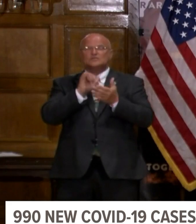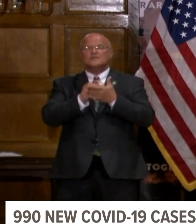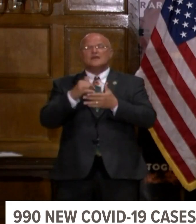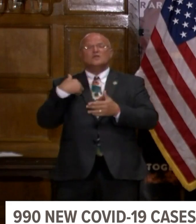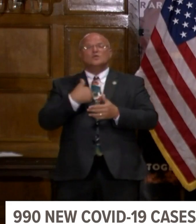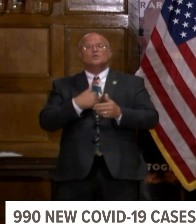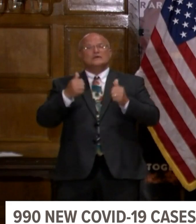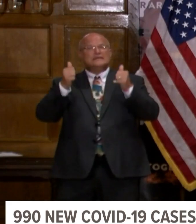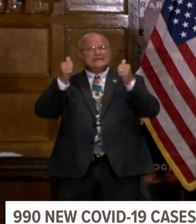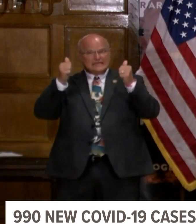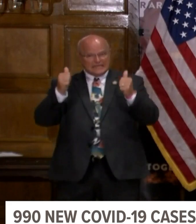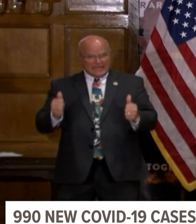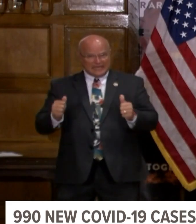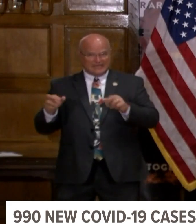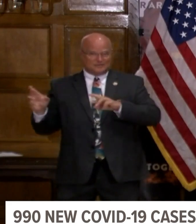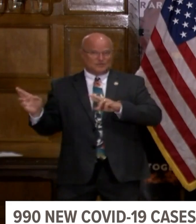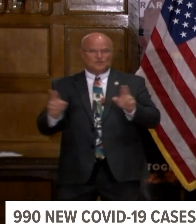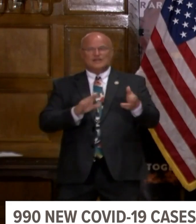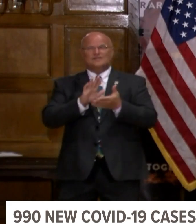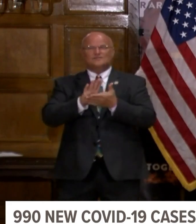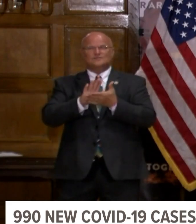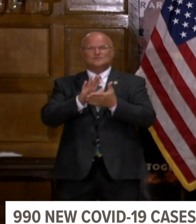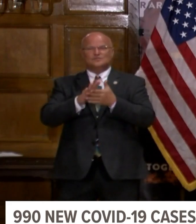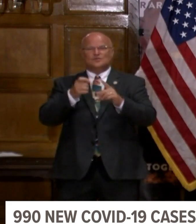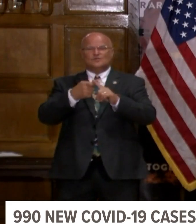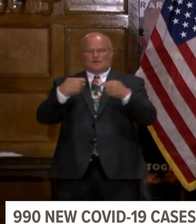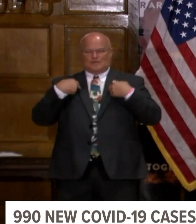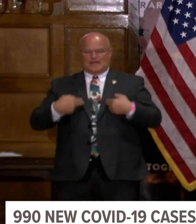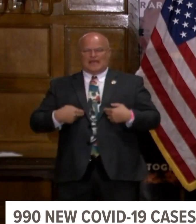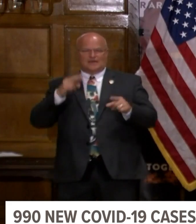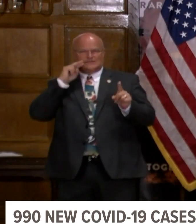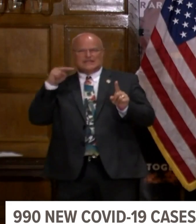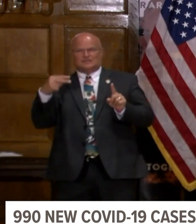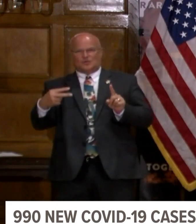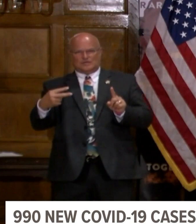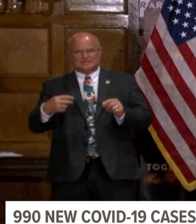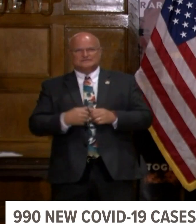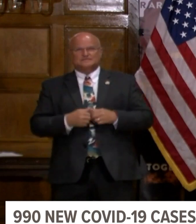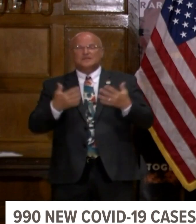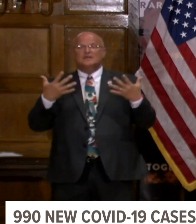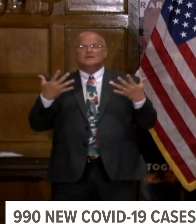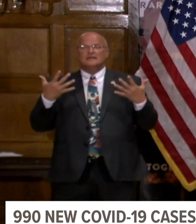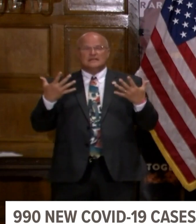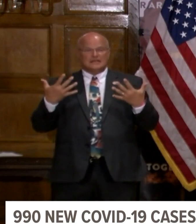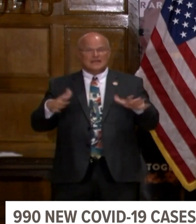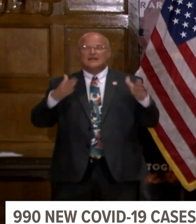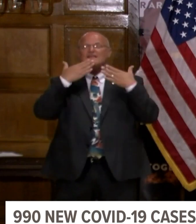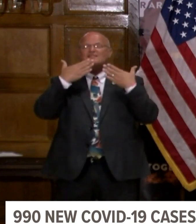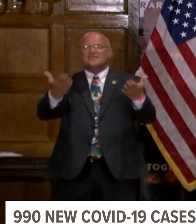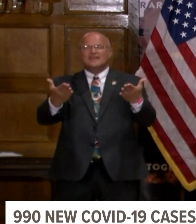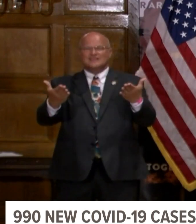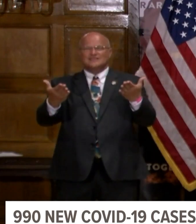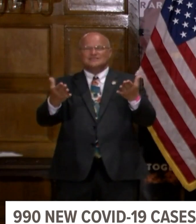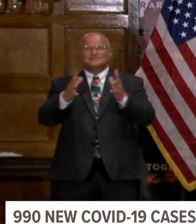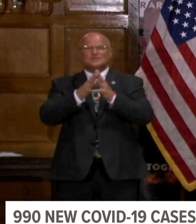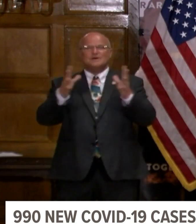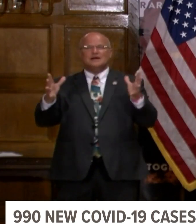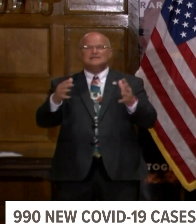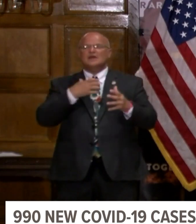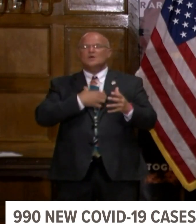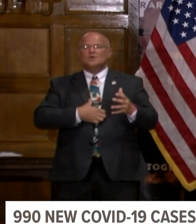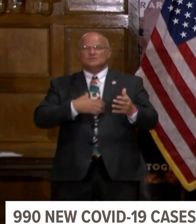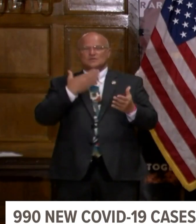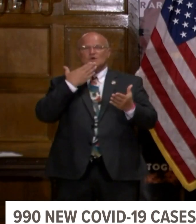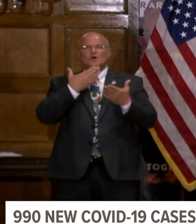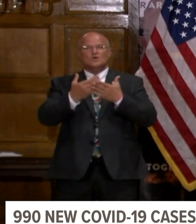sure that we can be prepared for school from a health standpoint. All right, with that, thank you all and wish